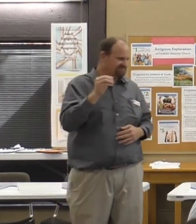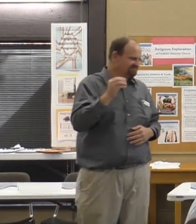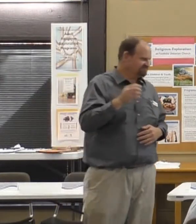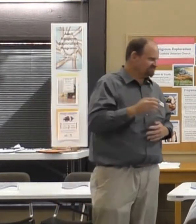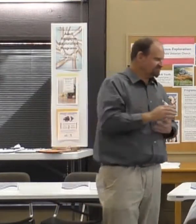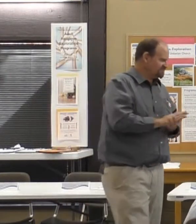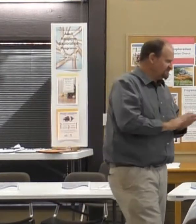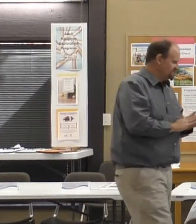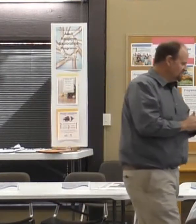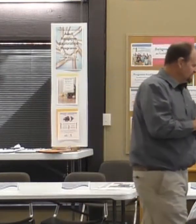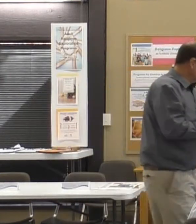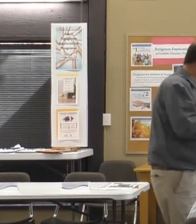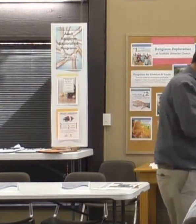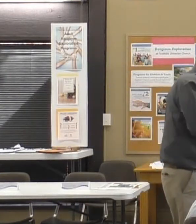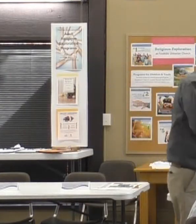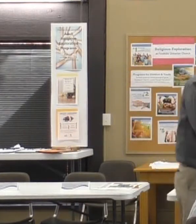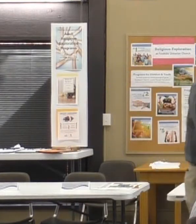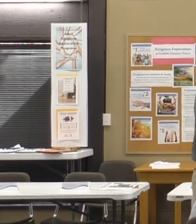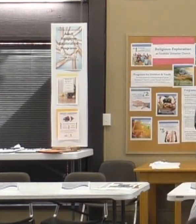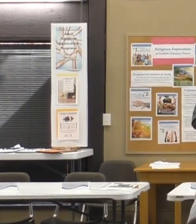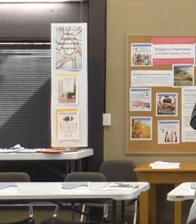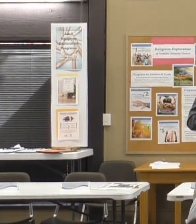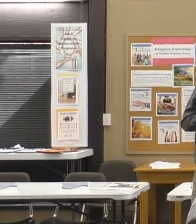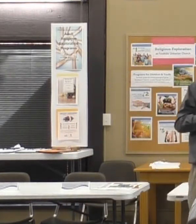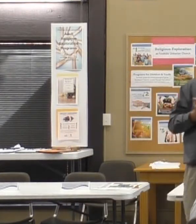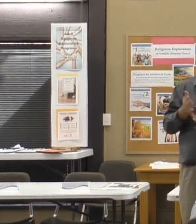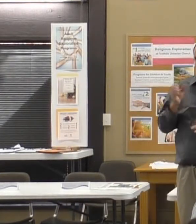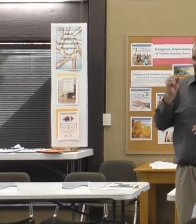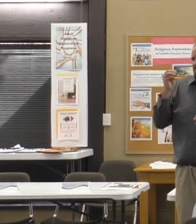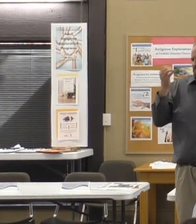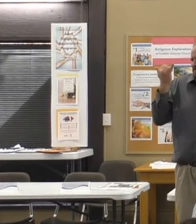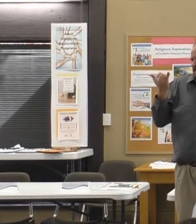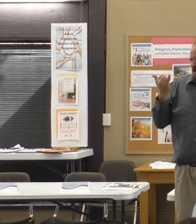so we will continue without him.